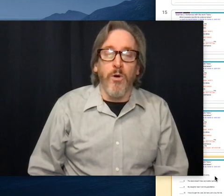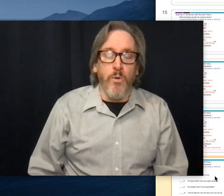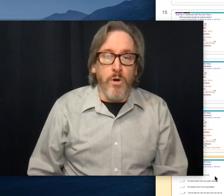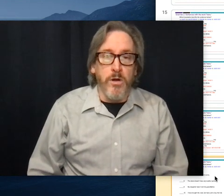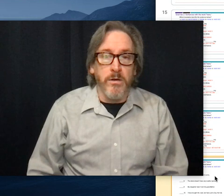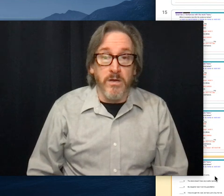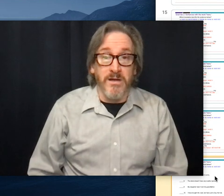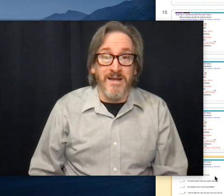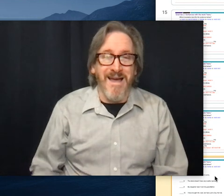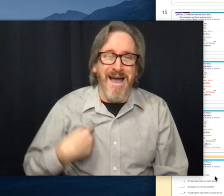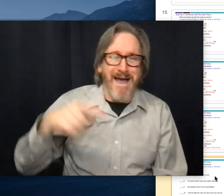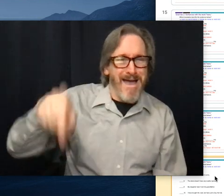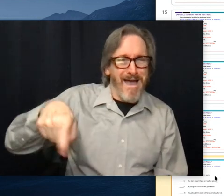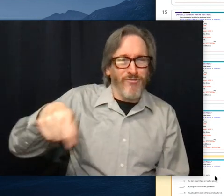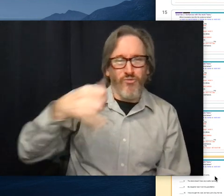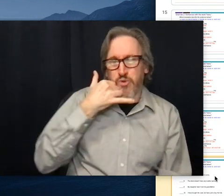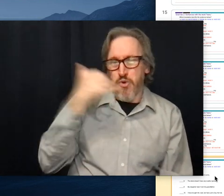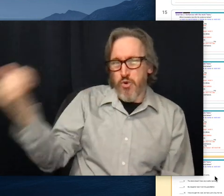So